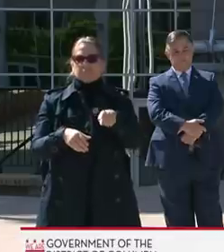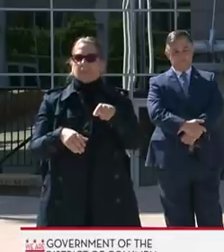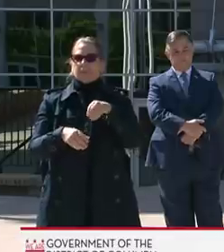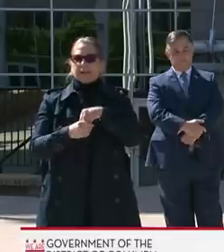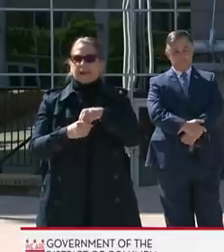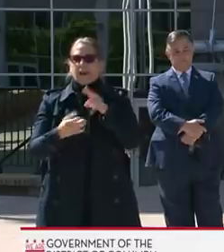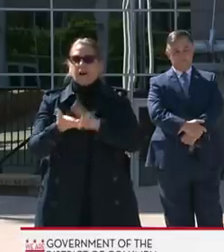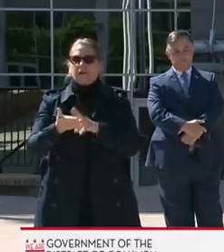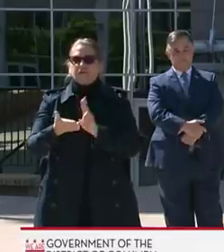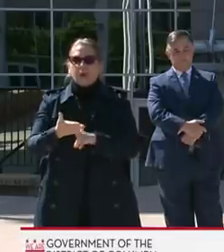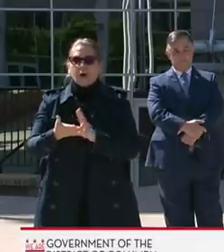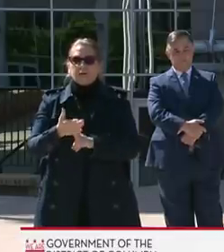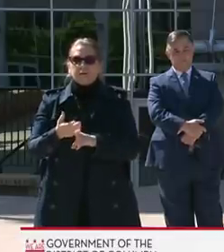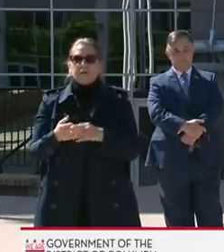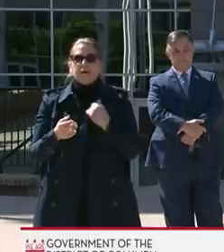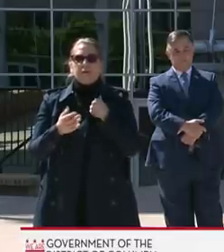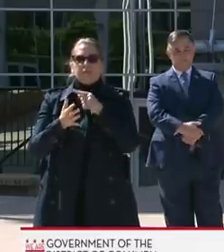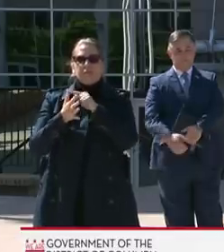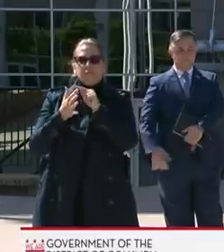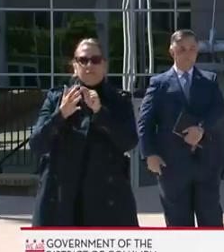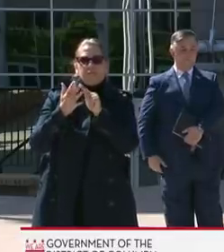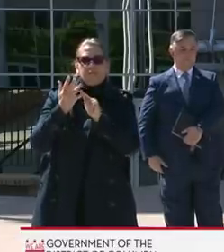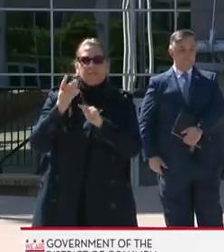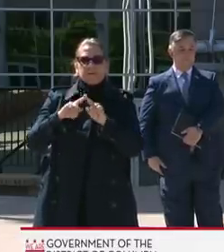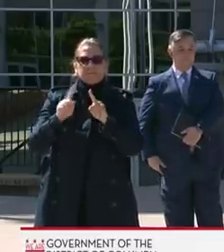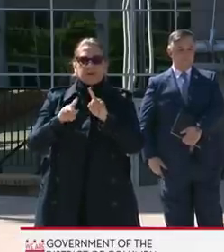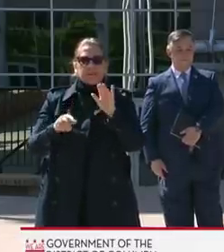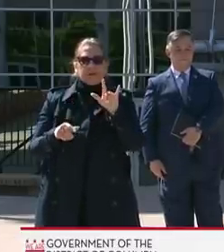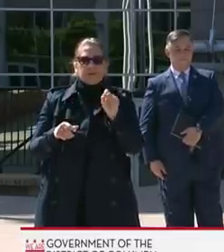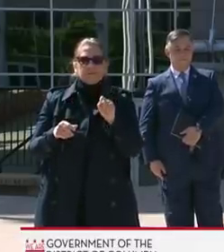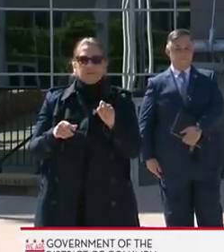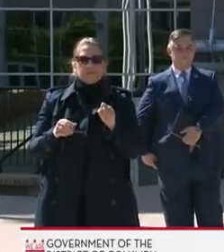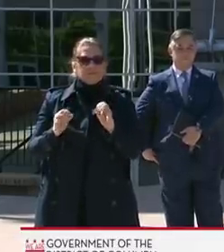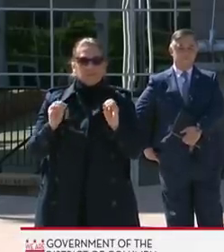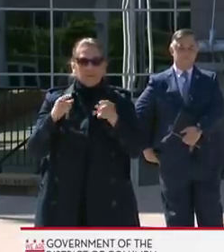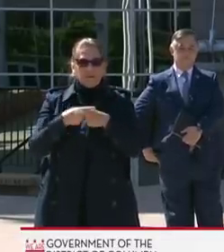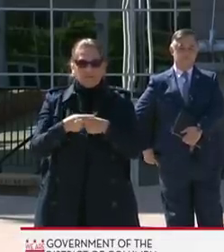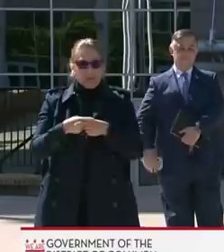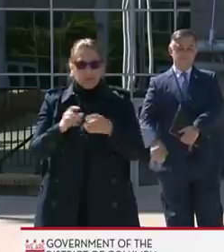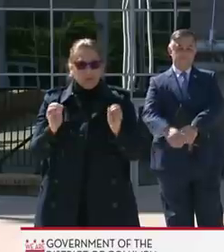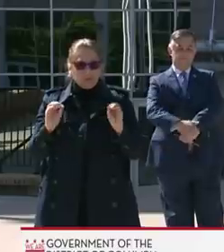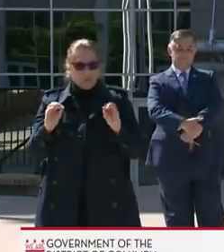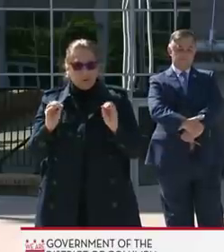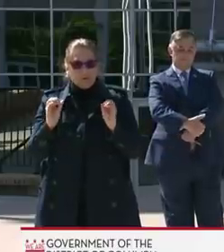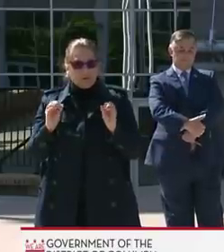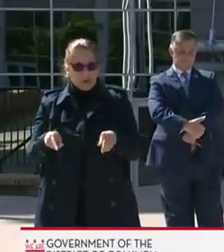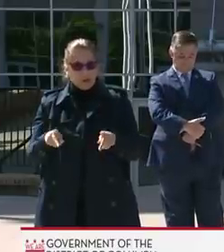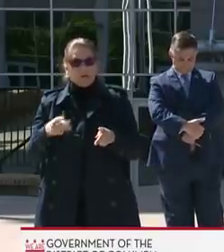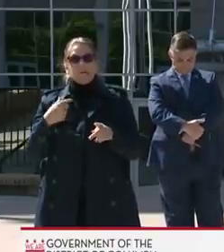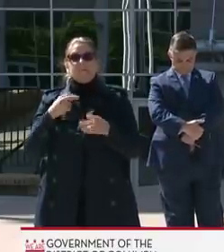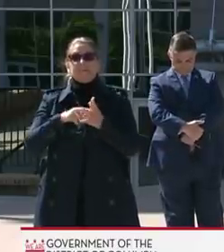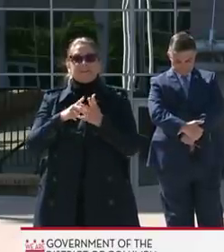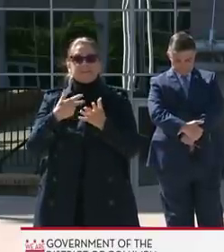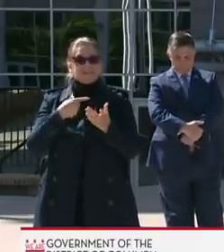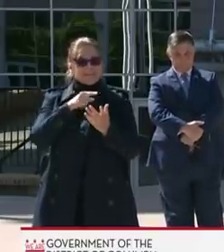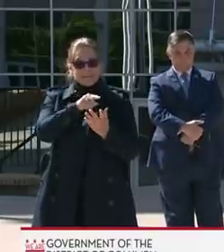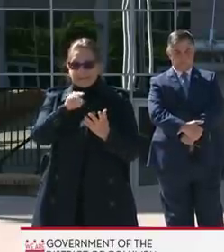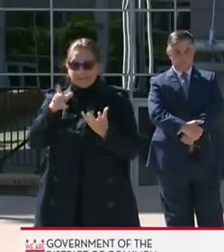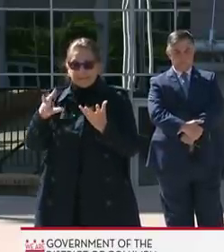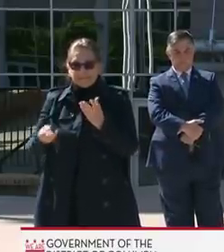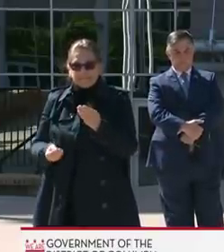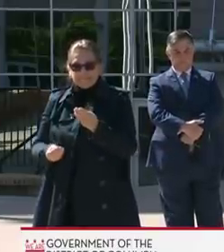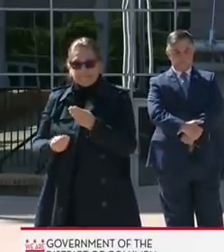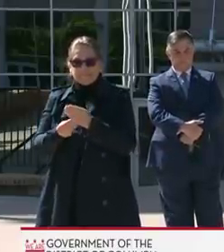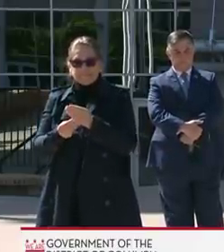not controversial but are on non-consent just because there'll be some amendments. So really where the action is tomorrow is on the